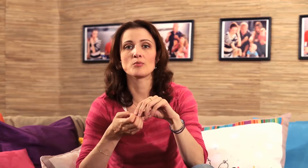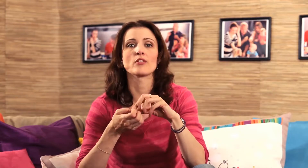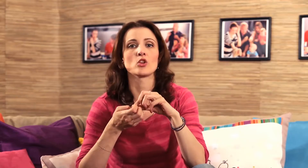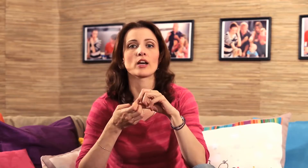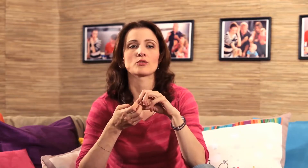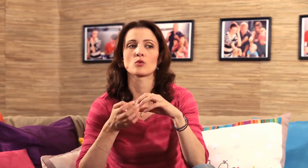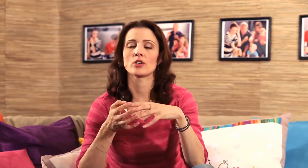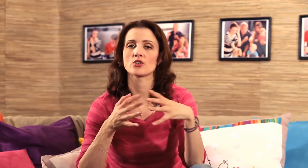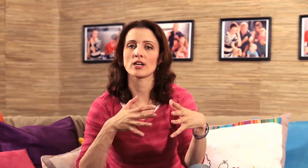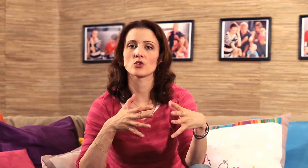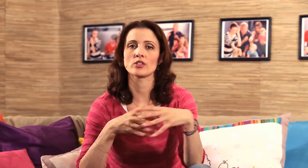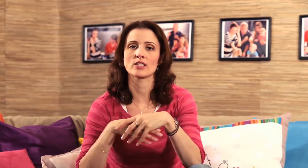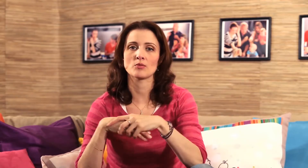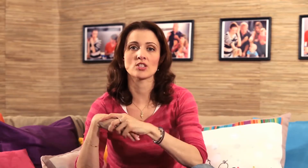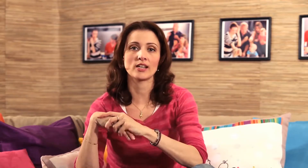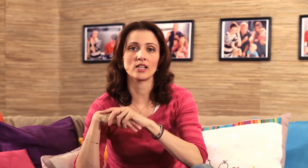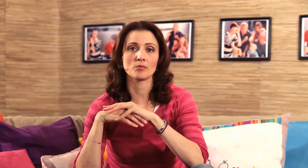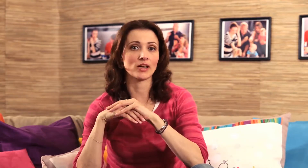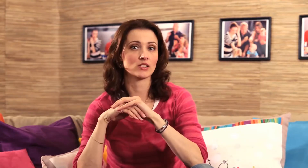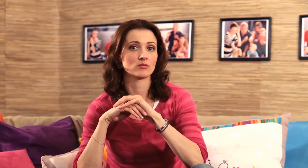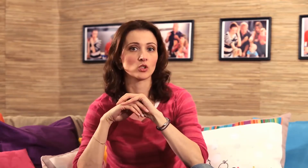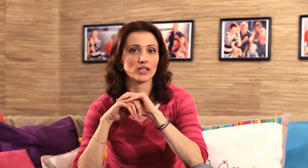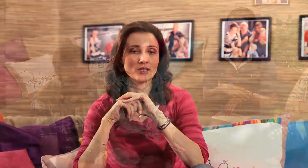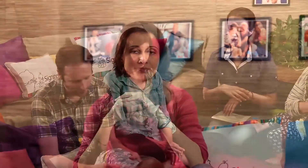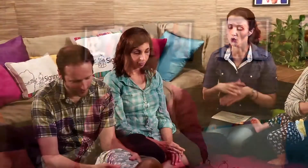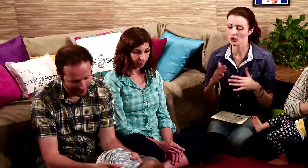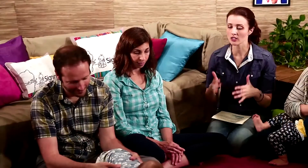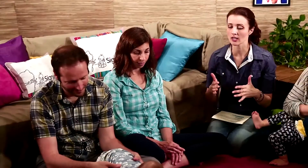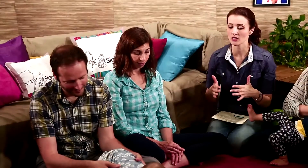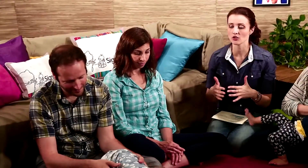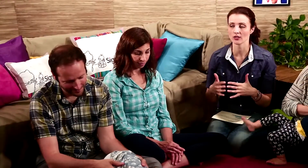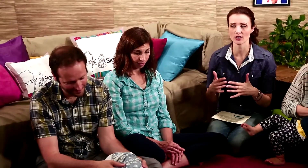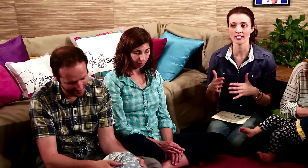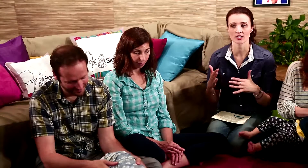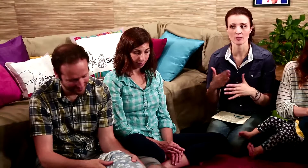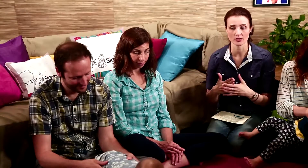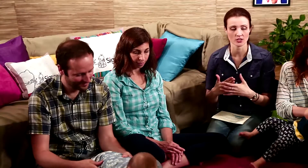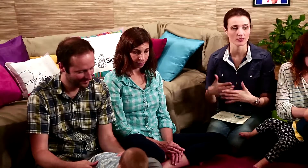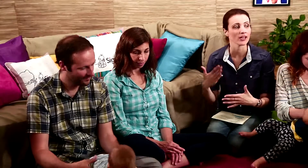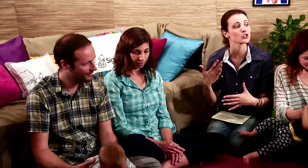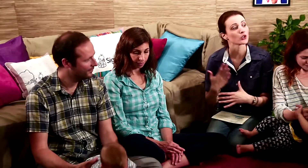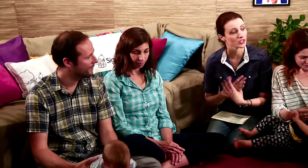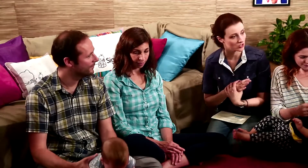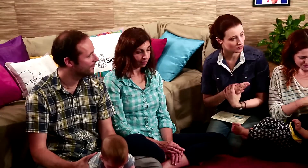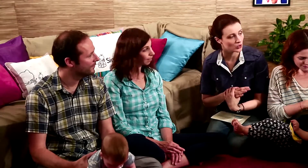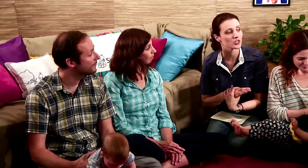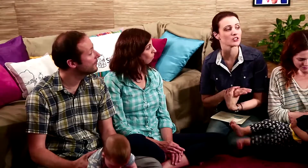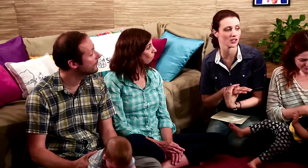on the lookout for what your child's early attempts at signing might look like. The earliest that I've seen a child sign is 9 months. That's the earliest. Most kids, it kicks in